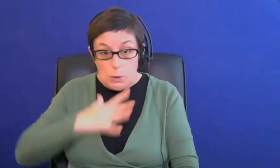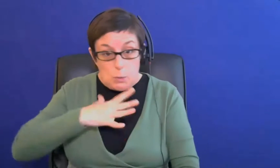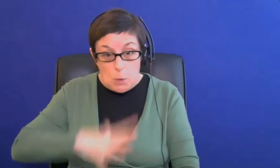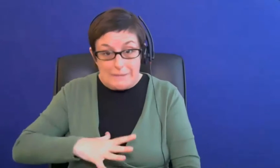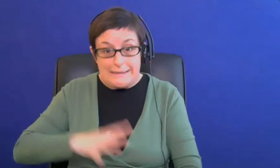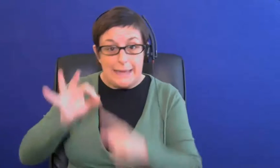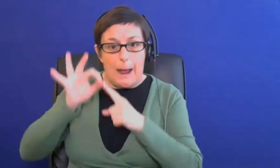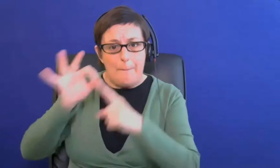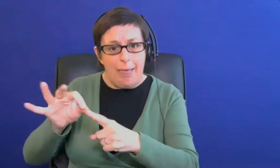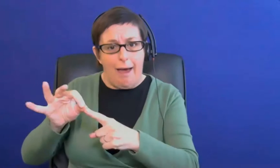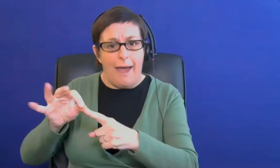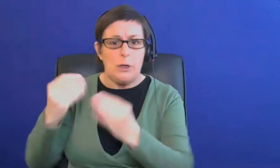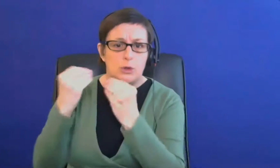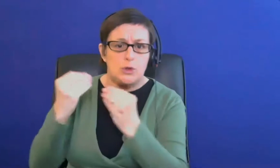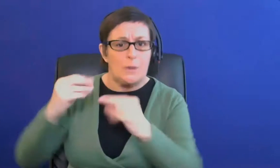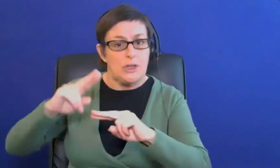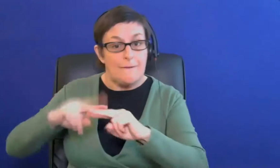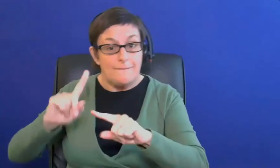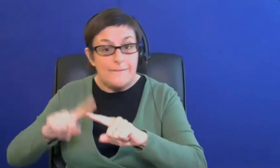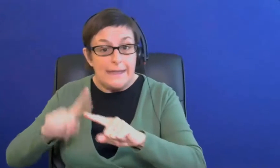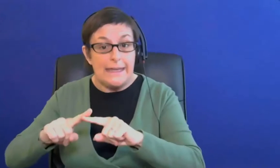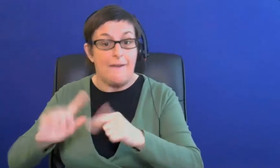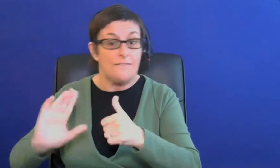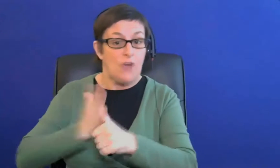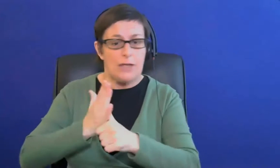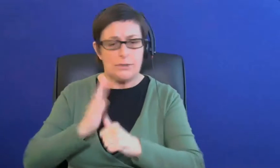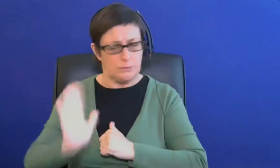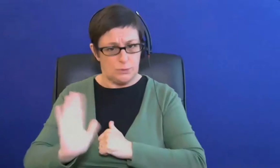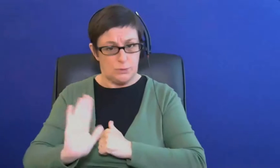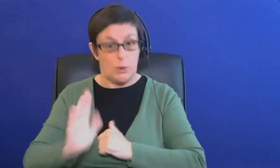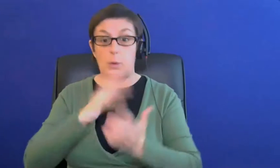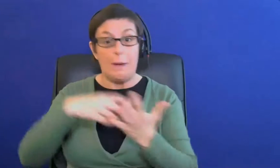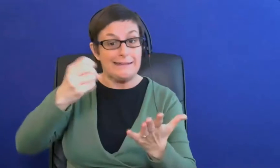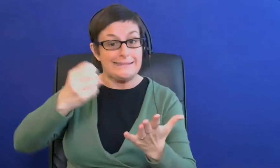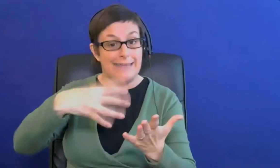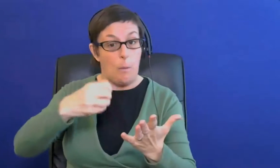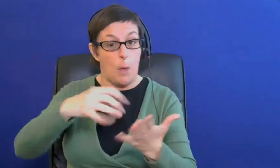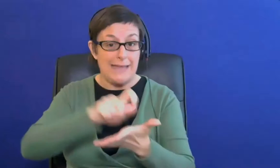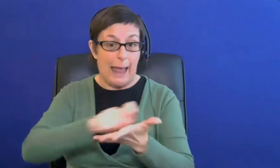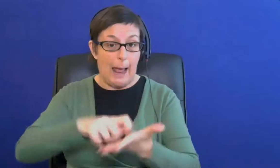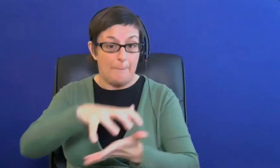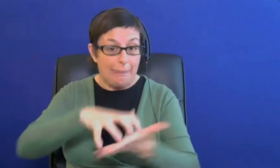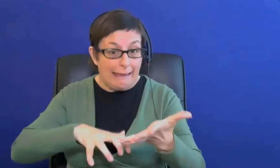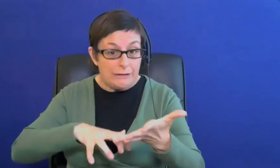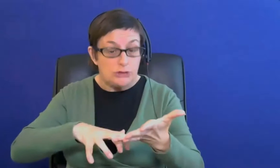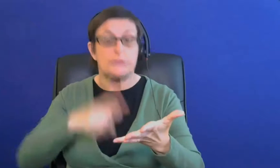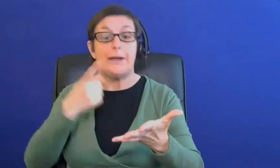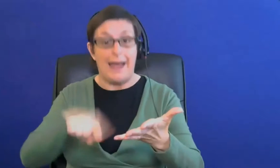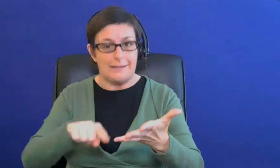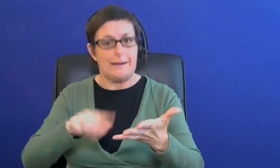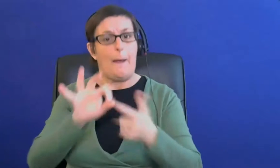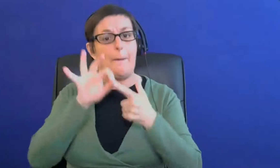eligible for dsa so you can go and download the application form now and make your application for postgrad dsa